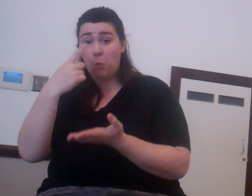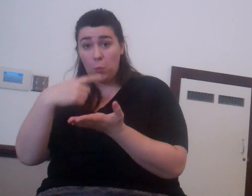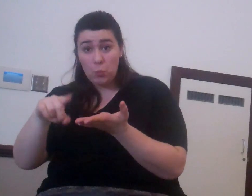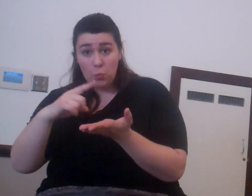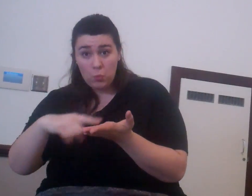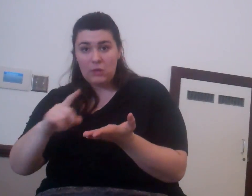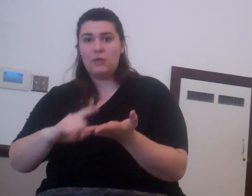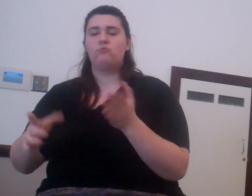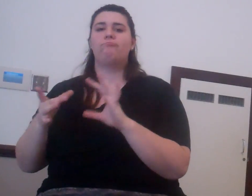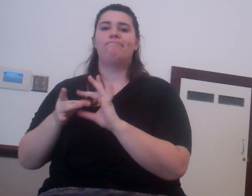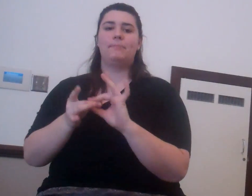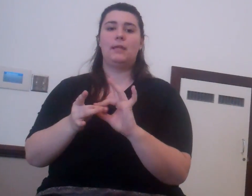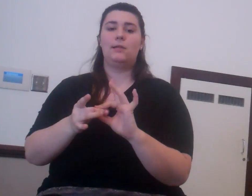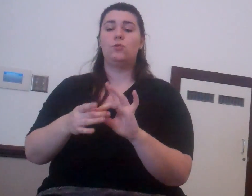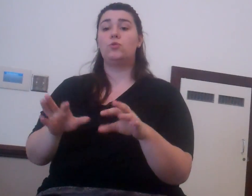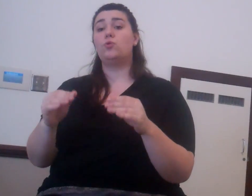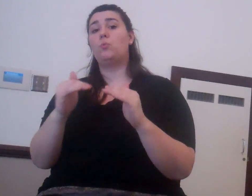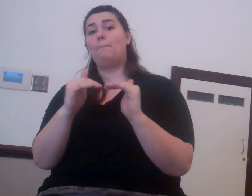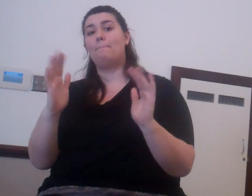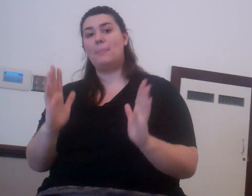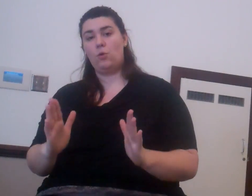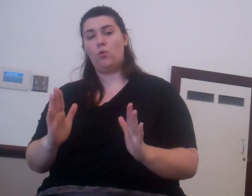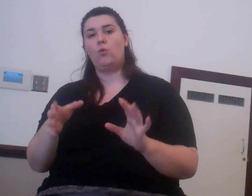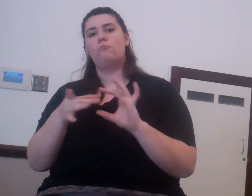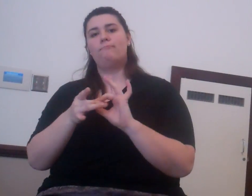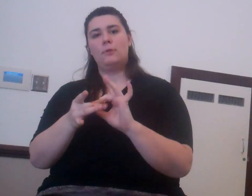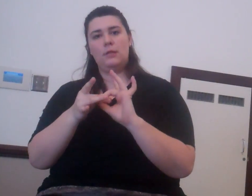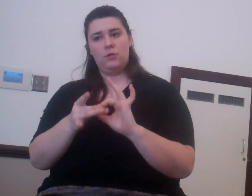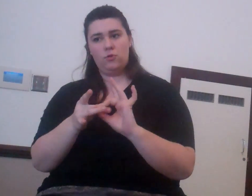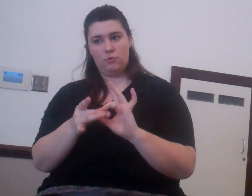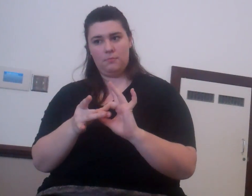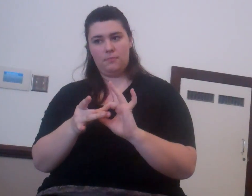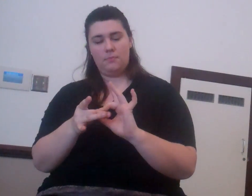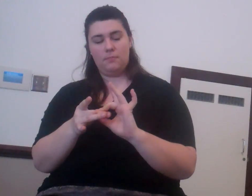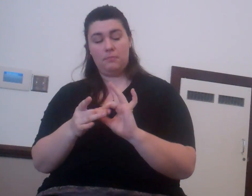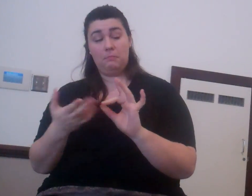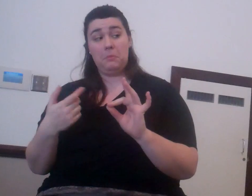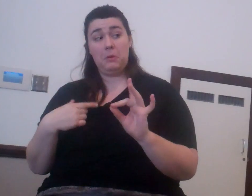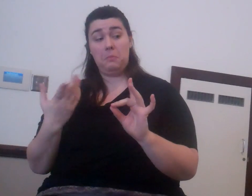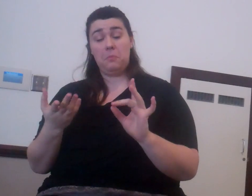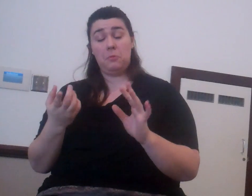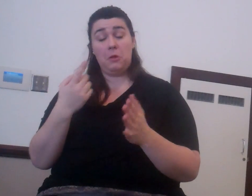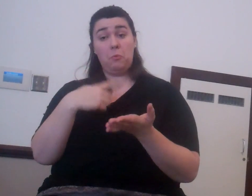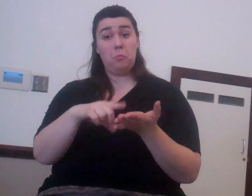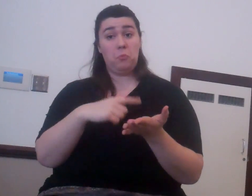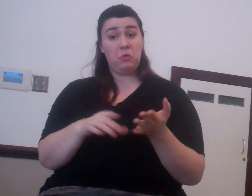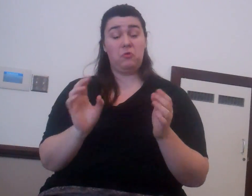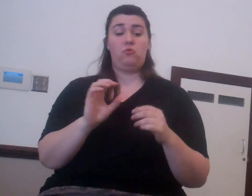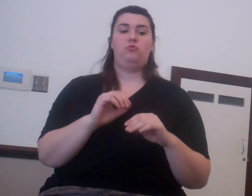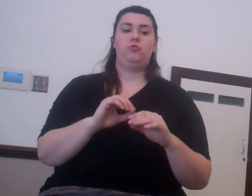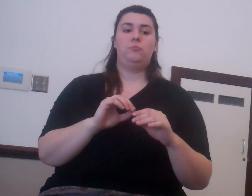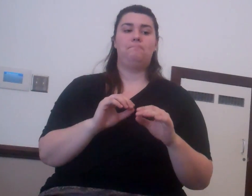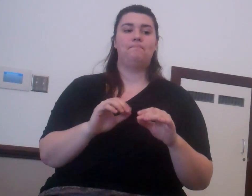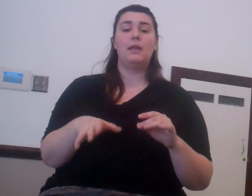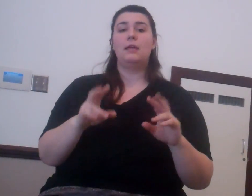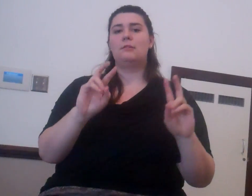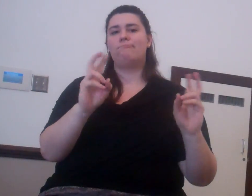they are maintained deal with cross-sex peers, and in a moment we'll also talk about workplace romance. So